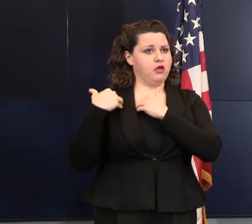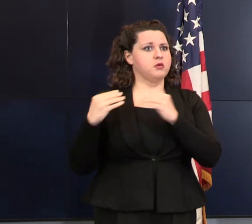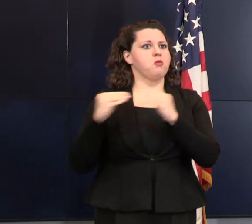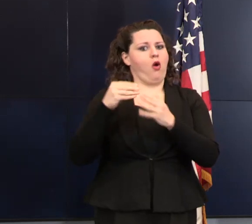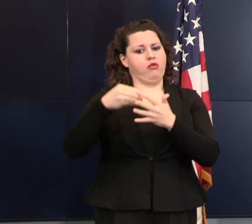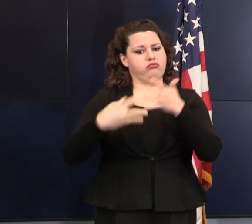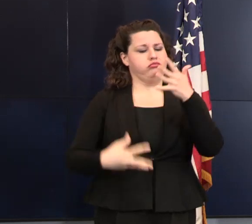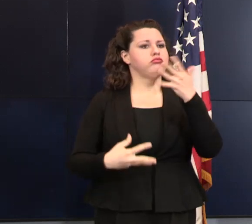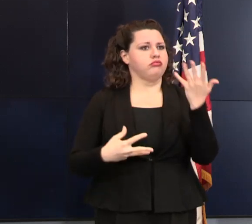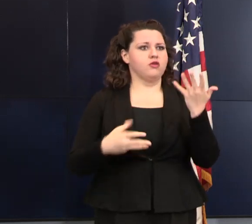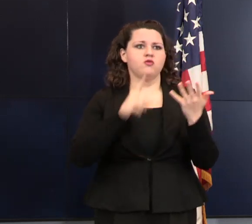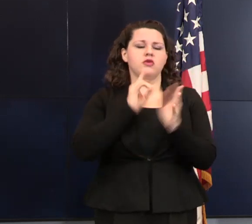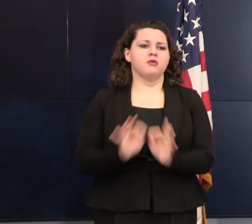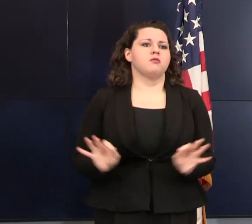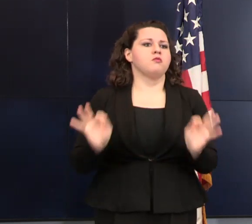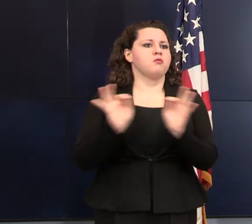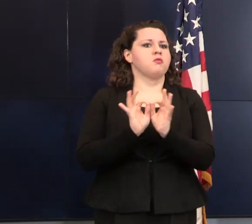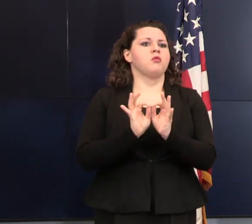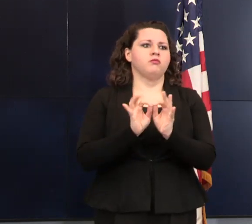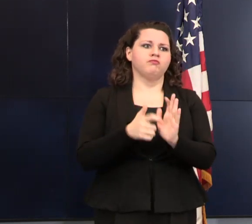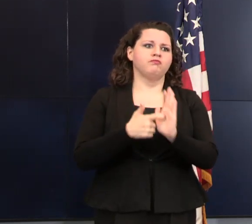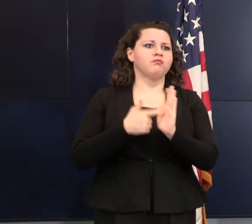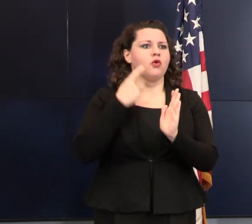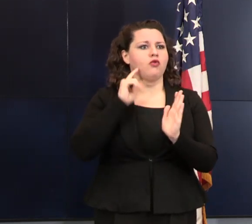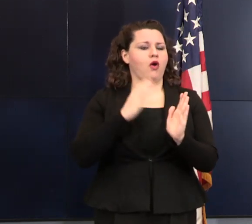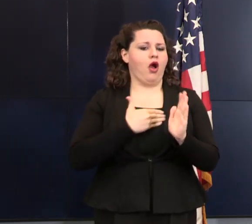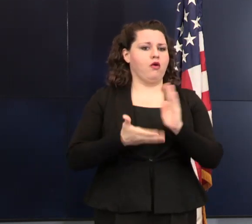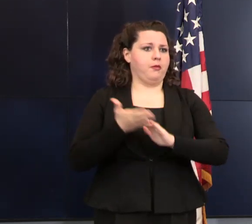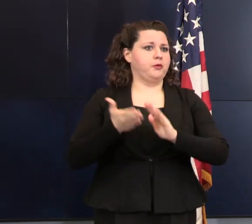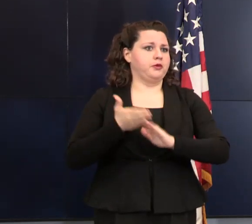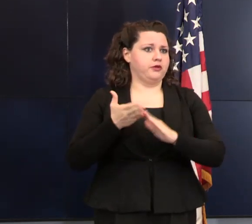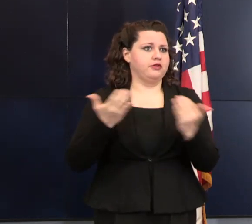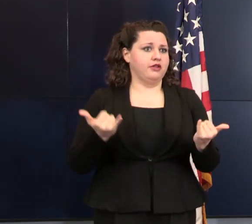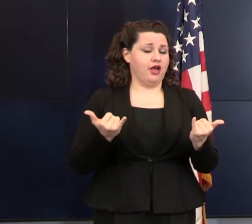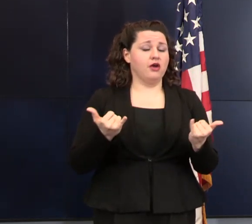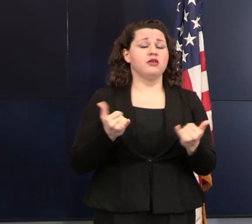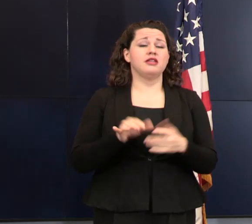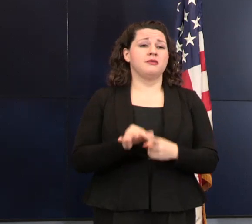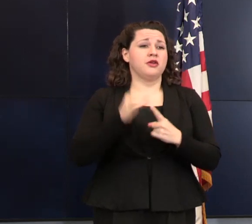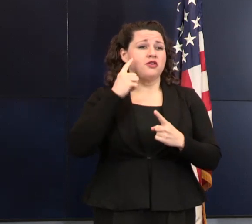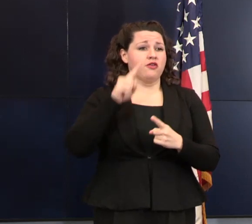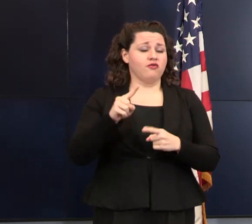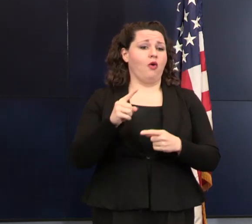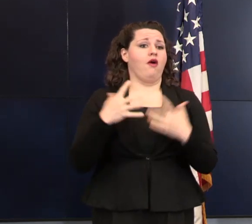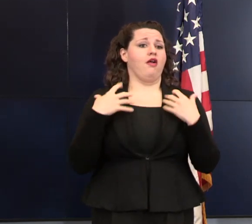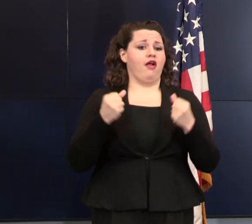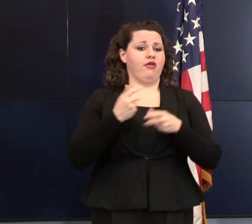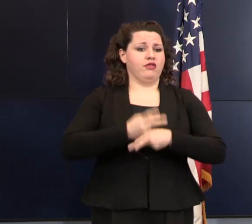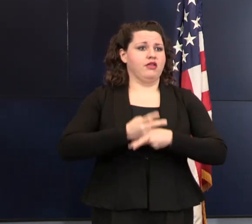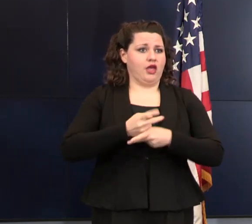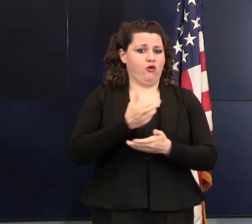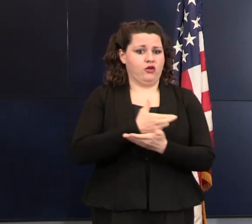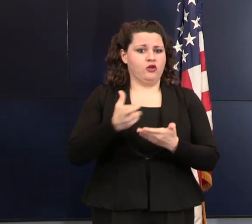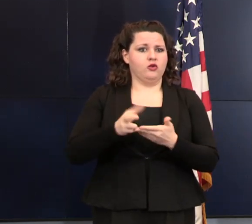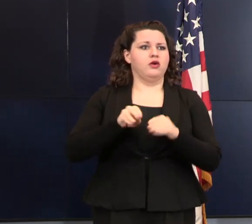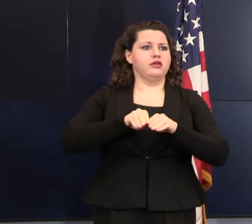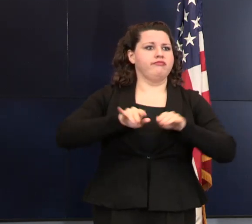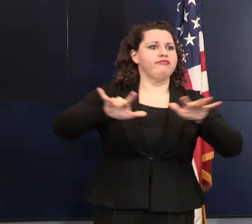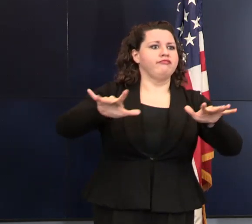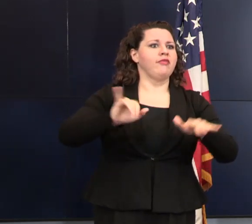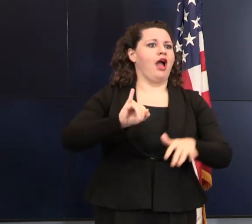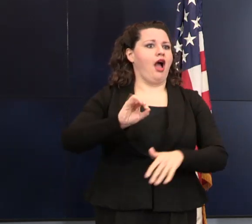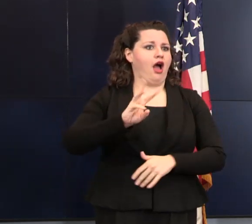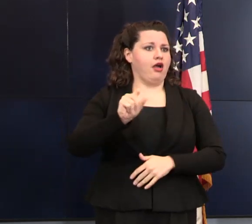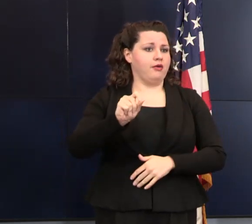our entire response operations, especially in the coordination of healthcare resources across Iowa. Today, I've